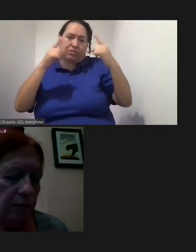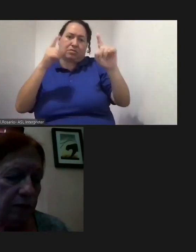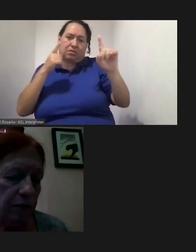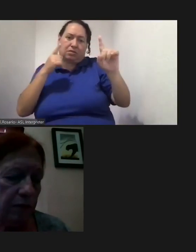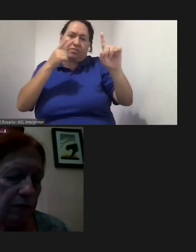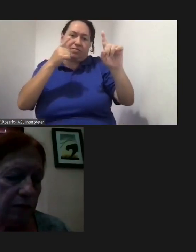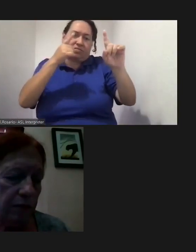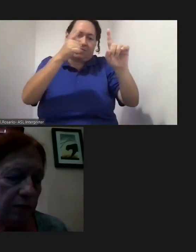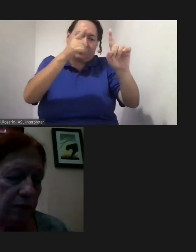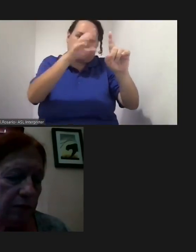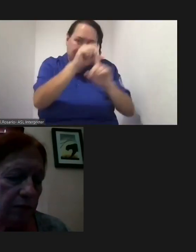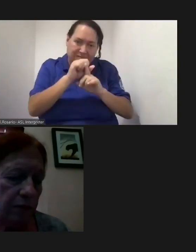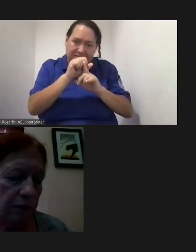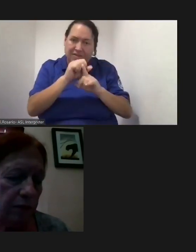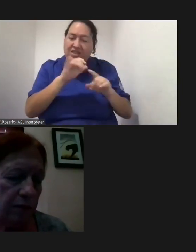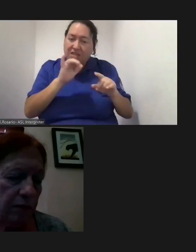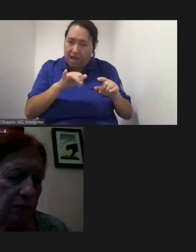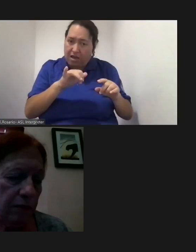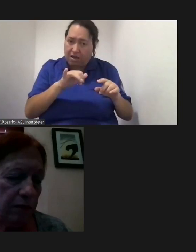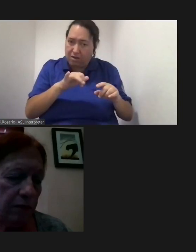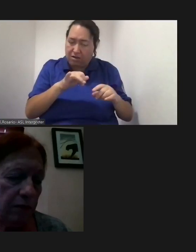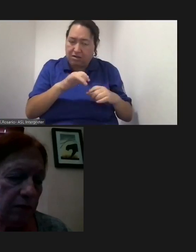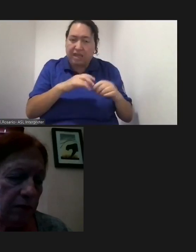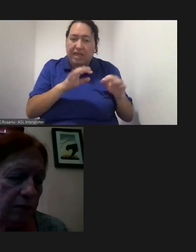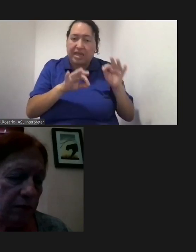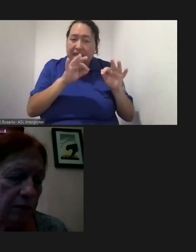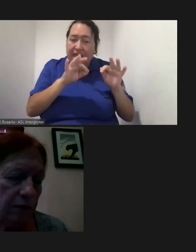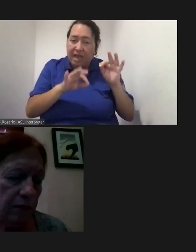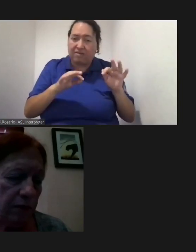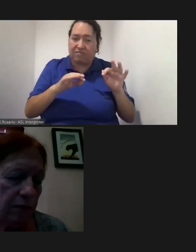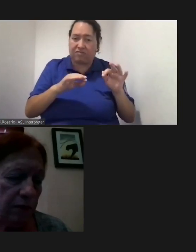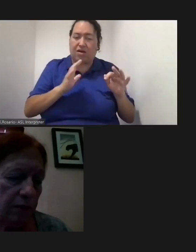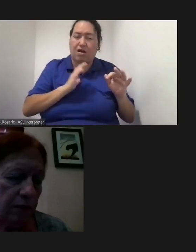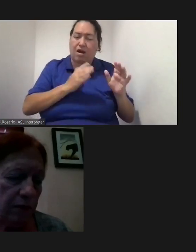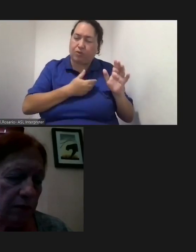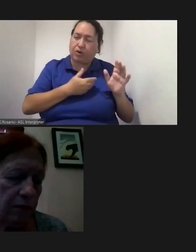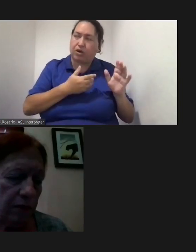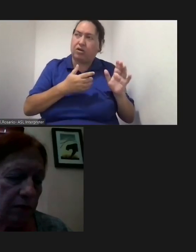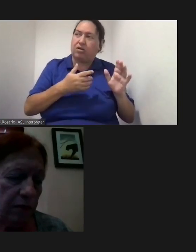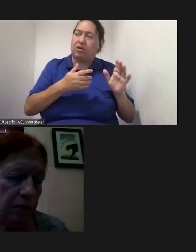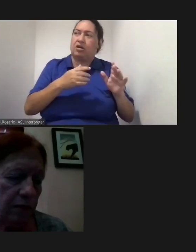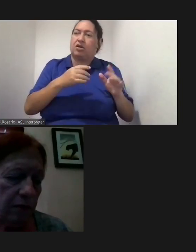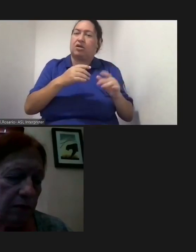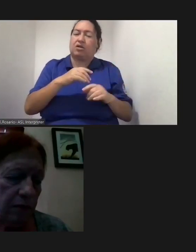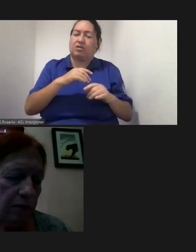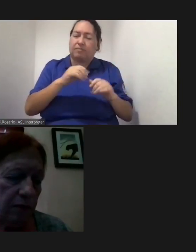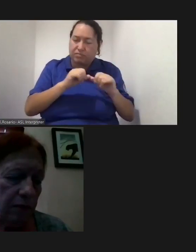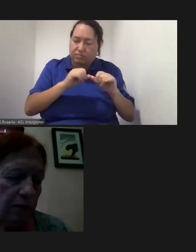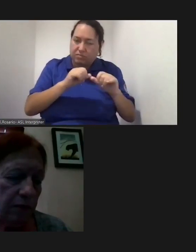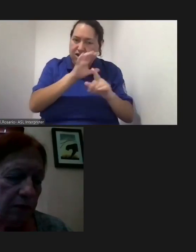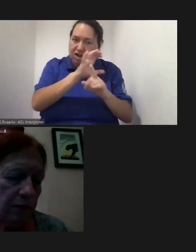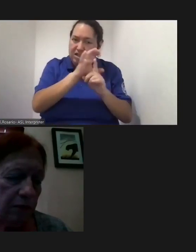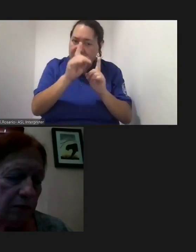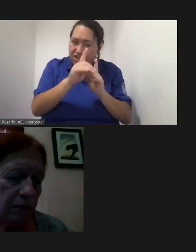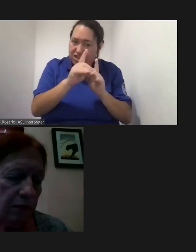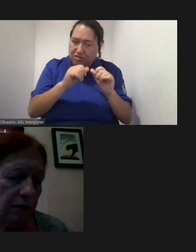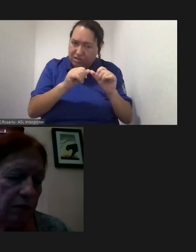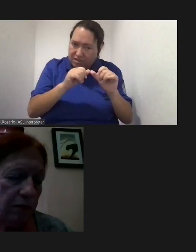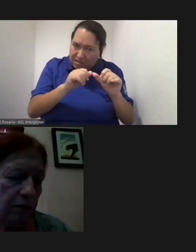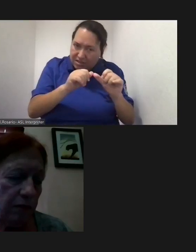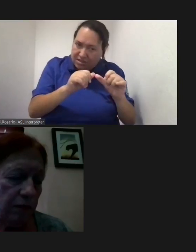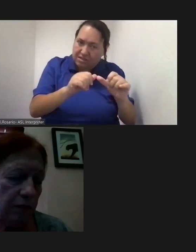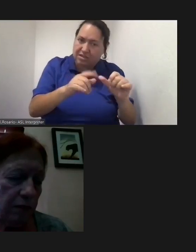as the conditions continue to measure that we are still containing this